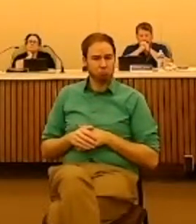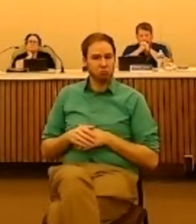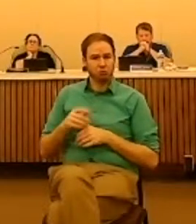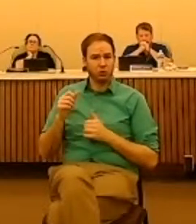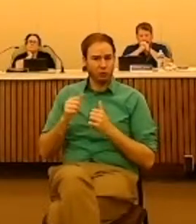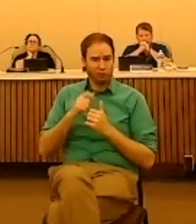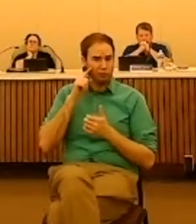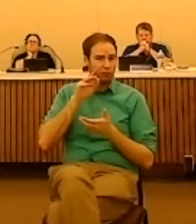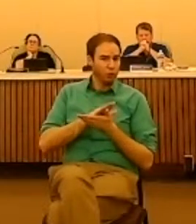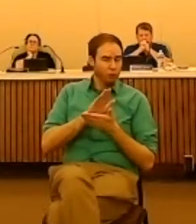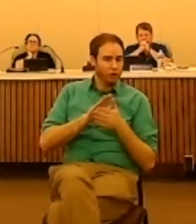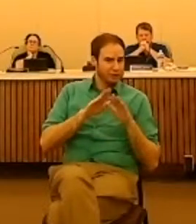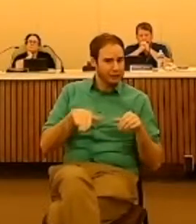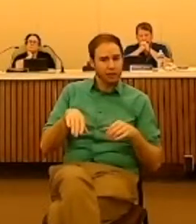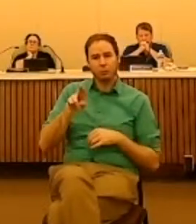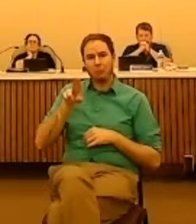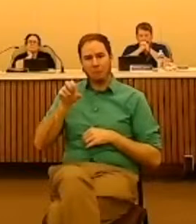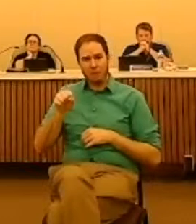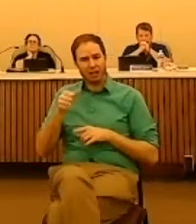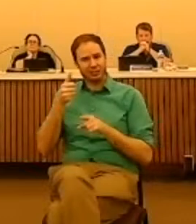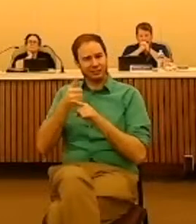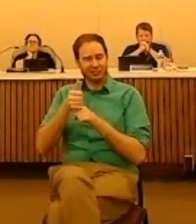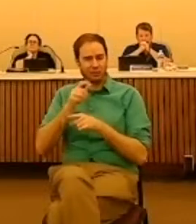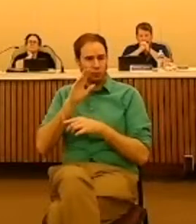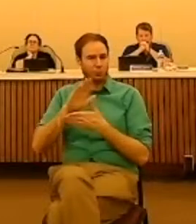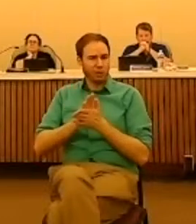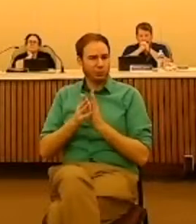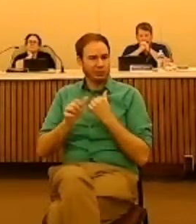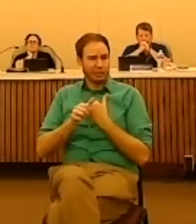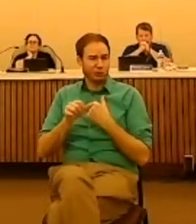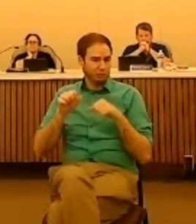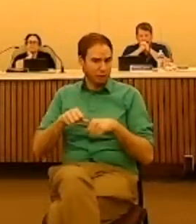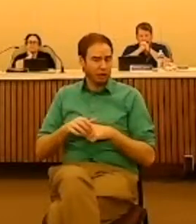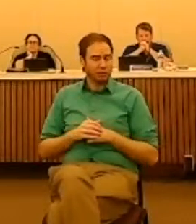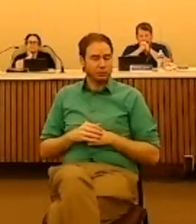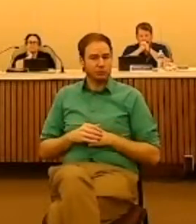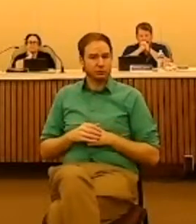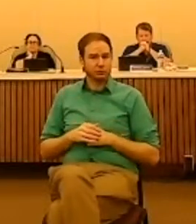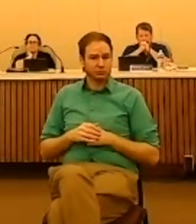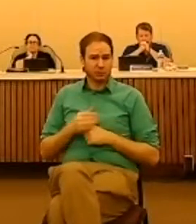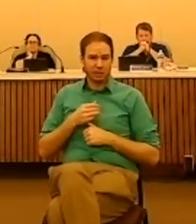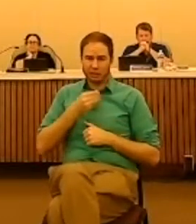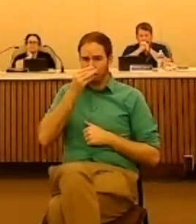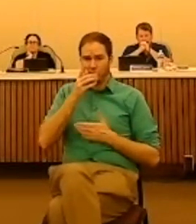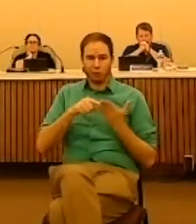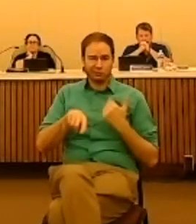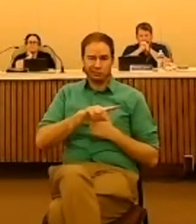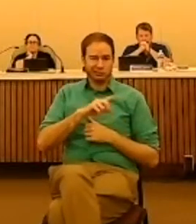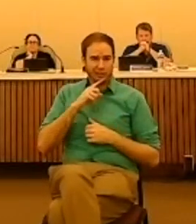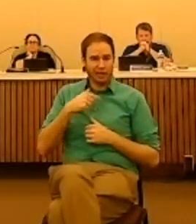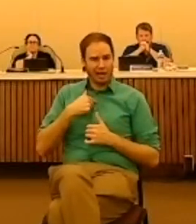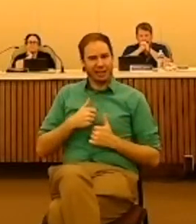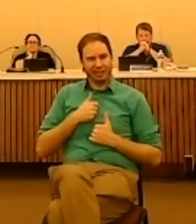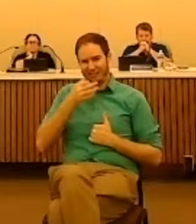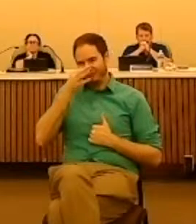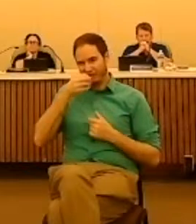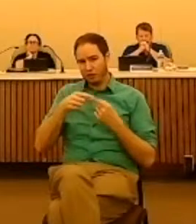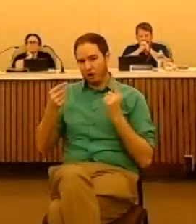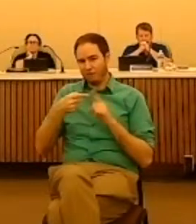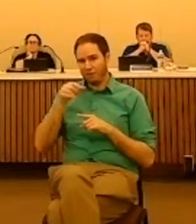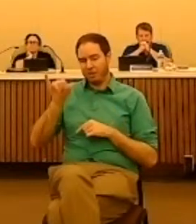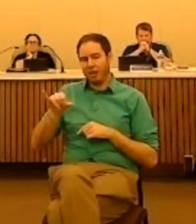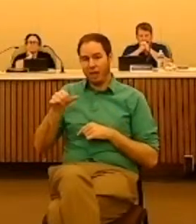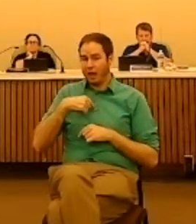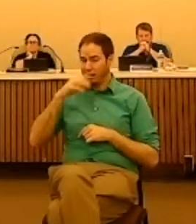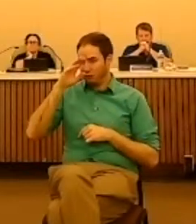school kids and the buses and stuff, that's a dangerous situation. I don't care what anybody says, but I live right across the street from them.